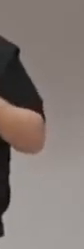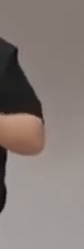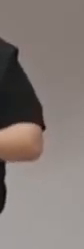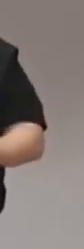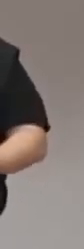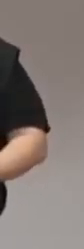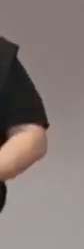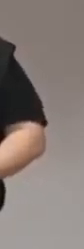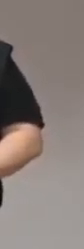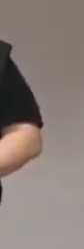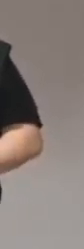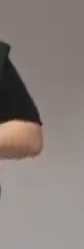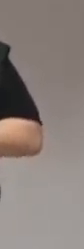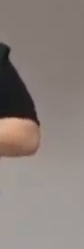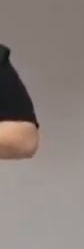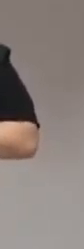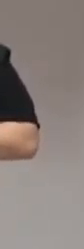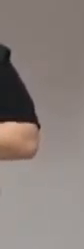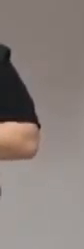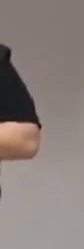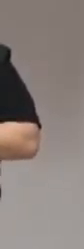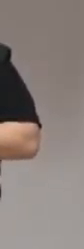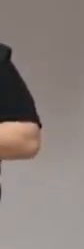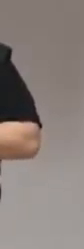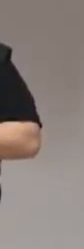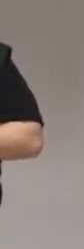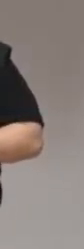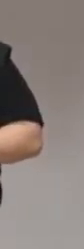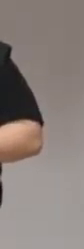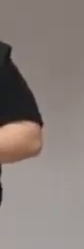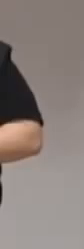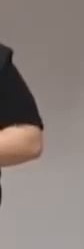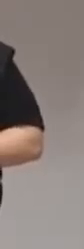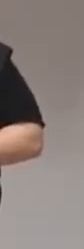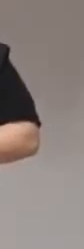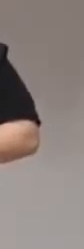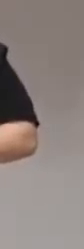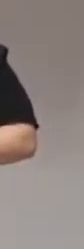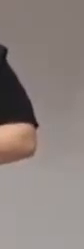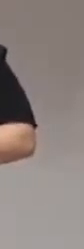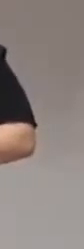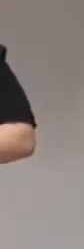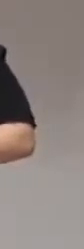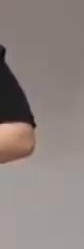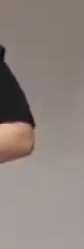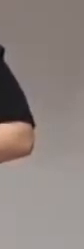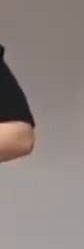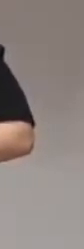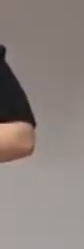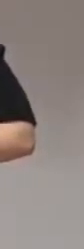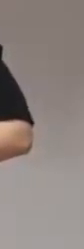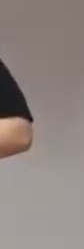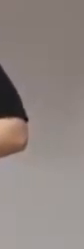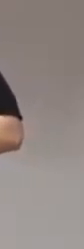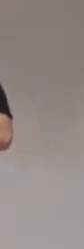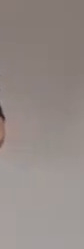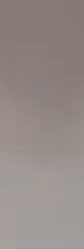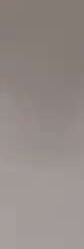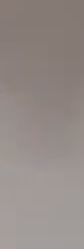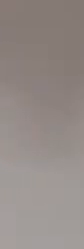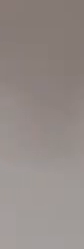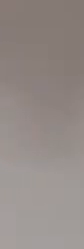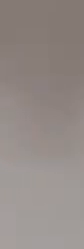ours. There is only us, and we have got to figure out how to live together.